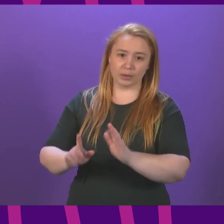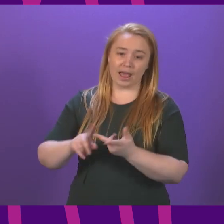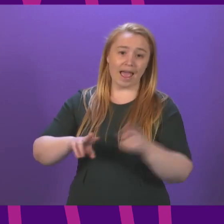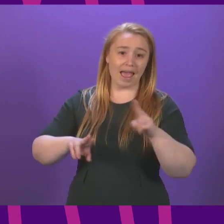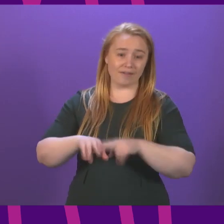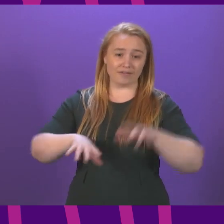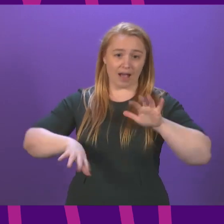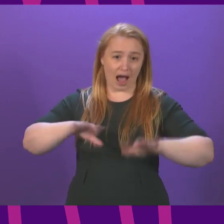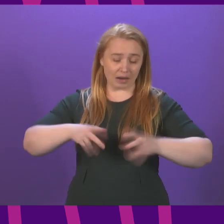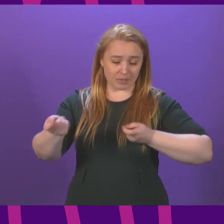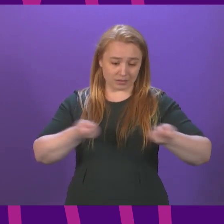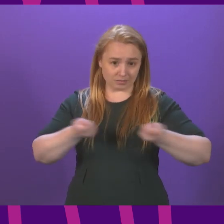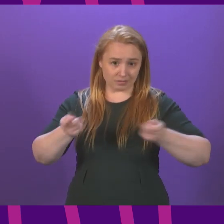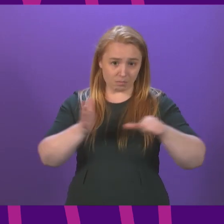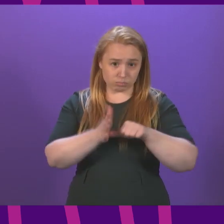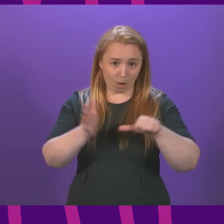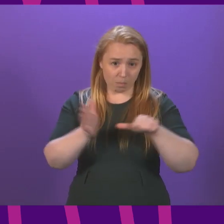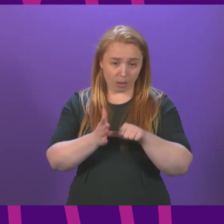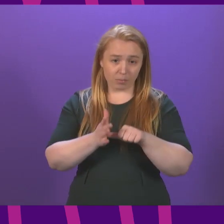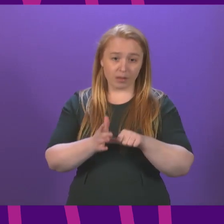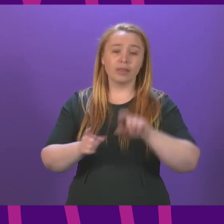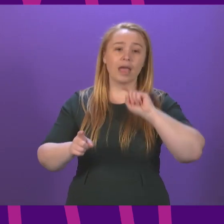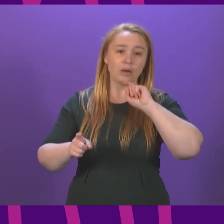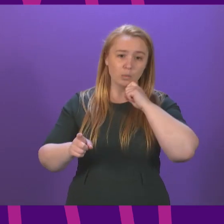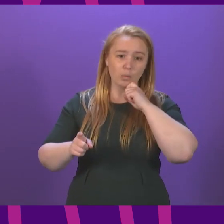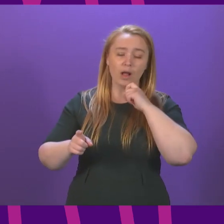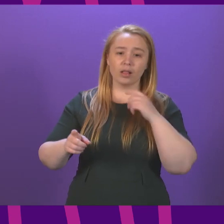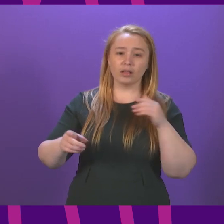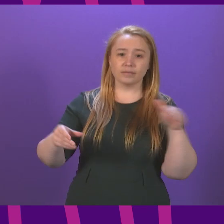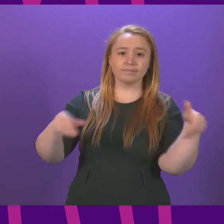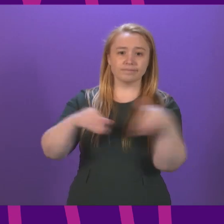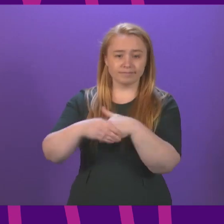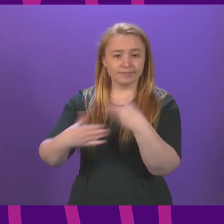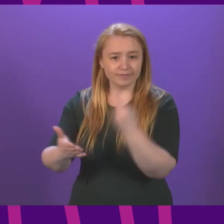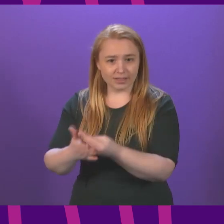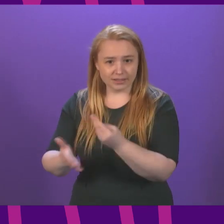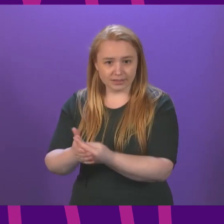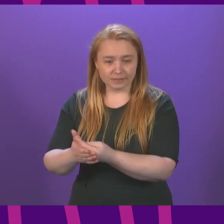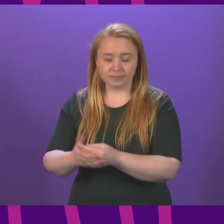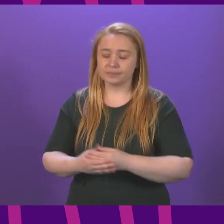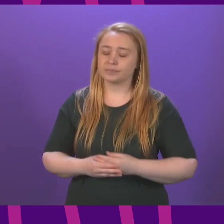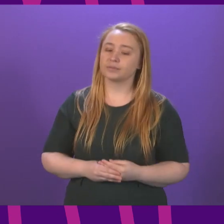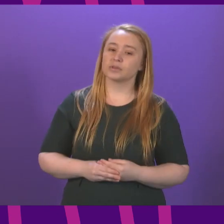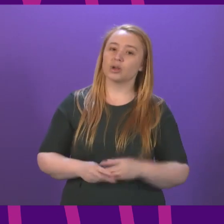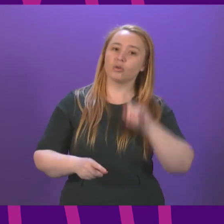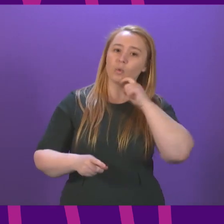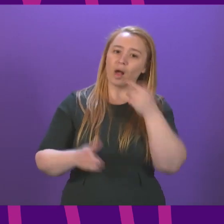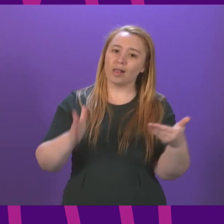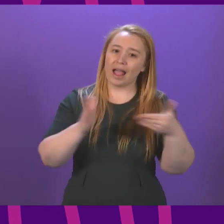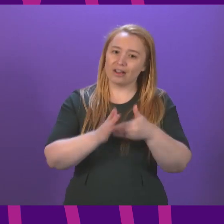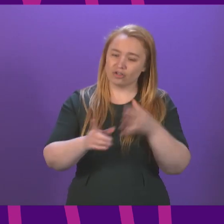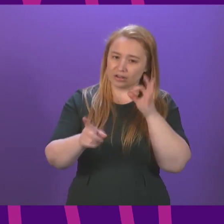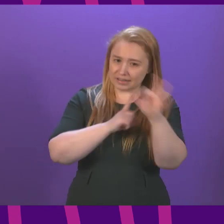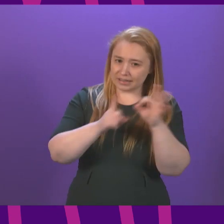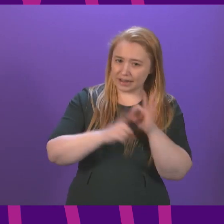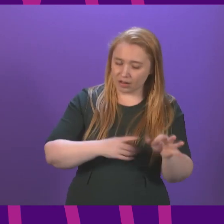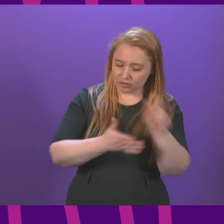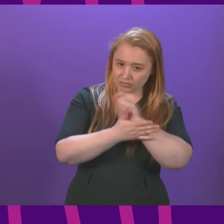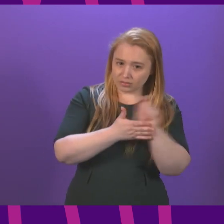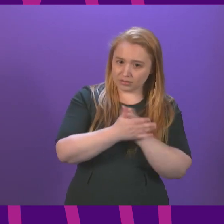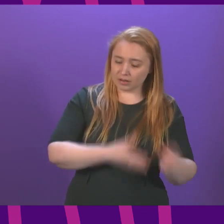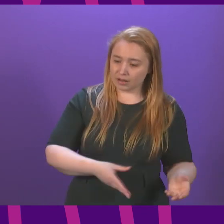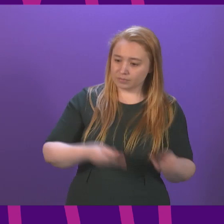issues. I will ask the finance secretary to write to the member with some more information on the specific funds that he has raised and any issues